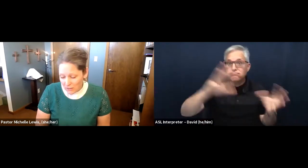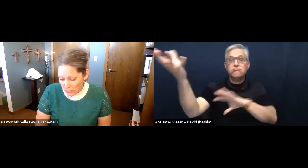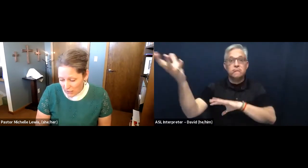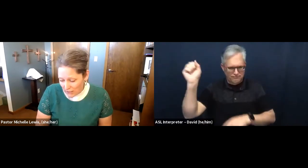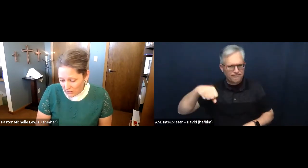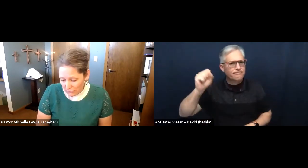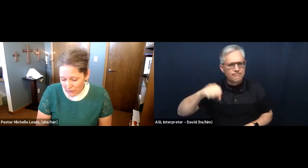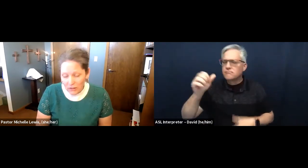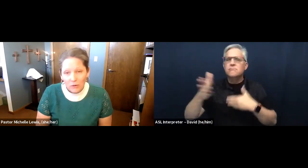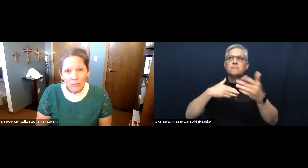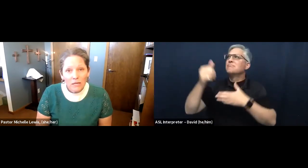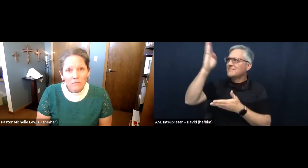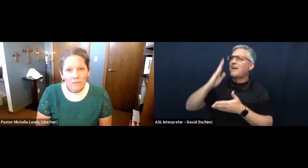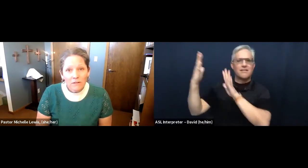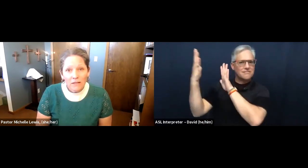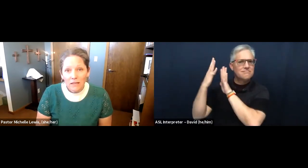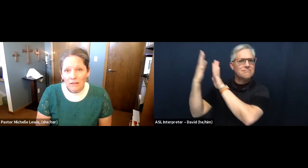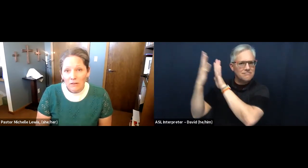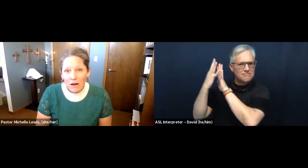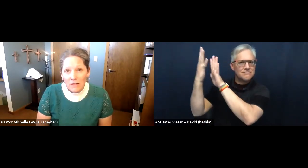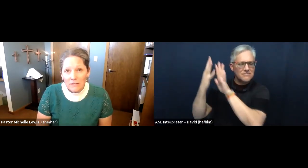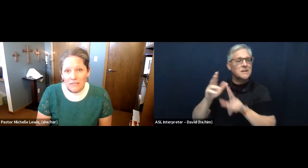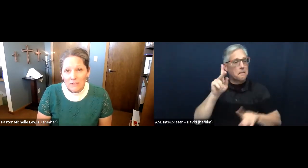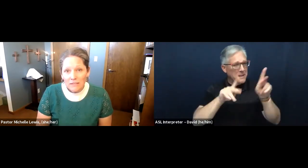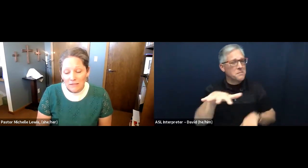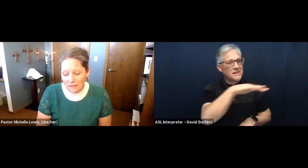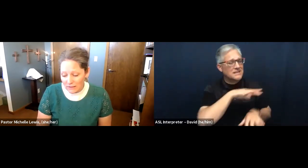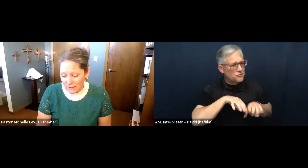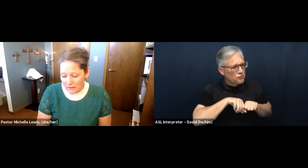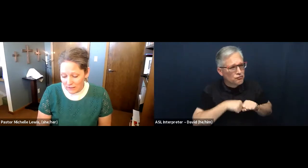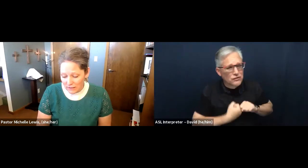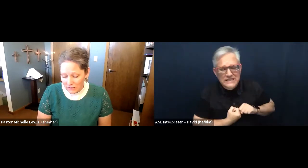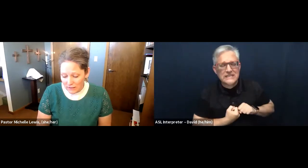in the midst of grief and loss,